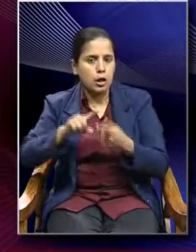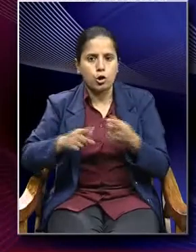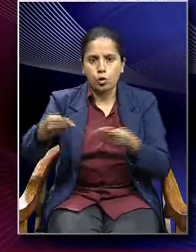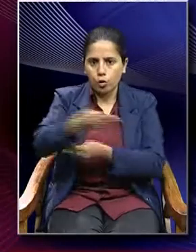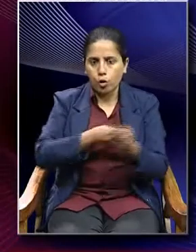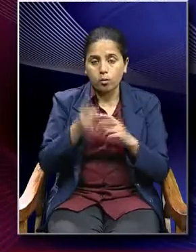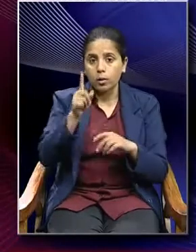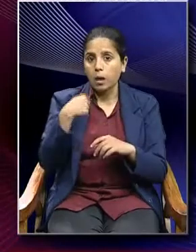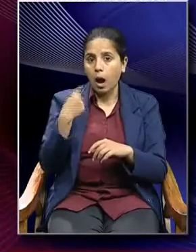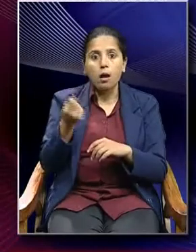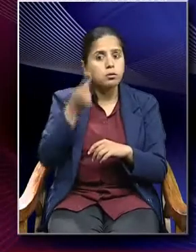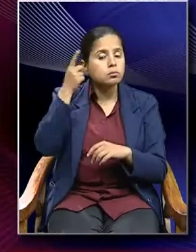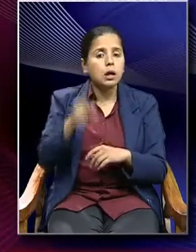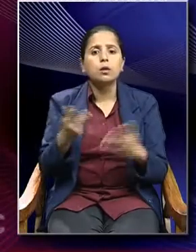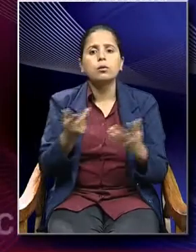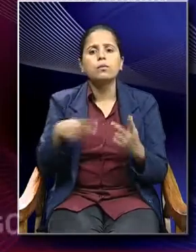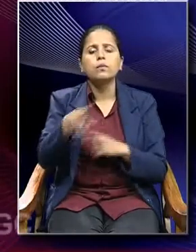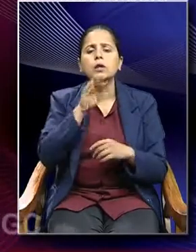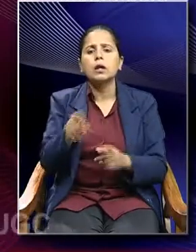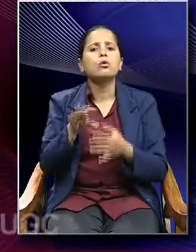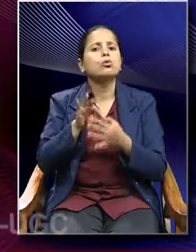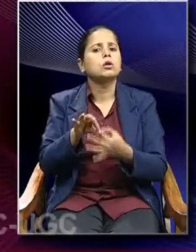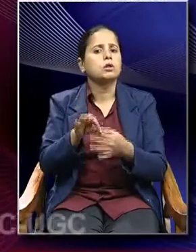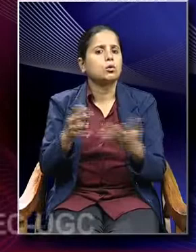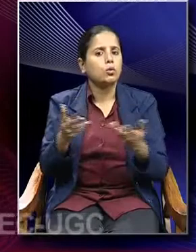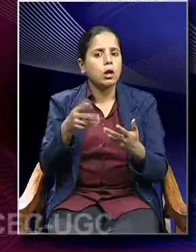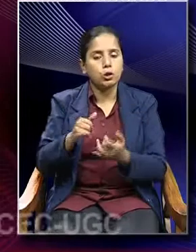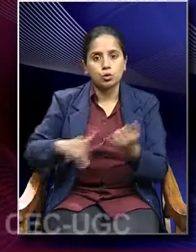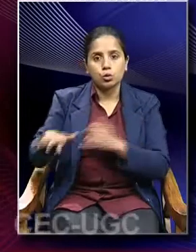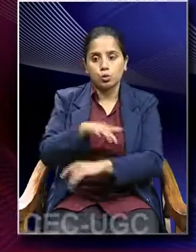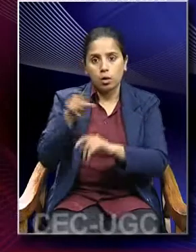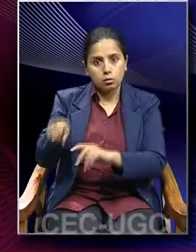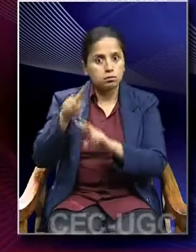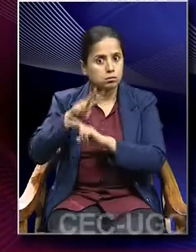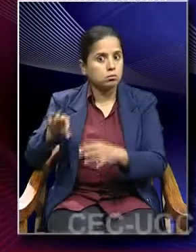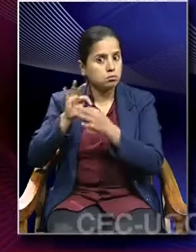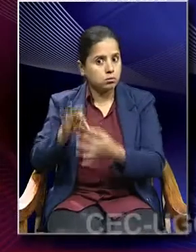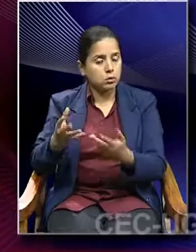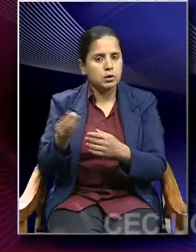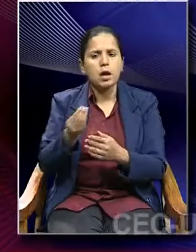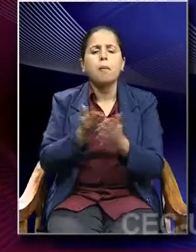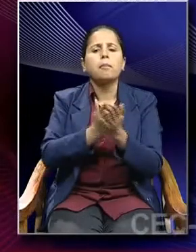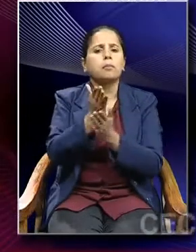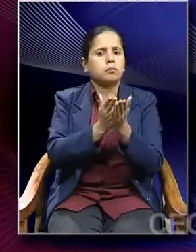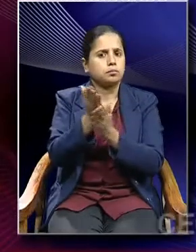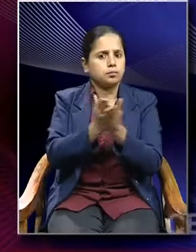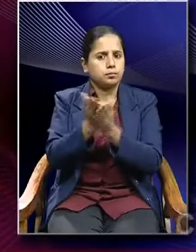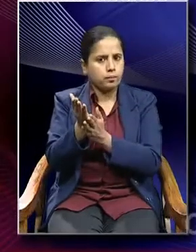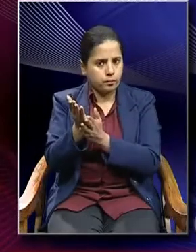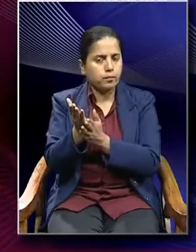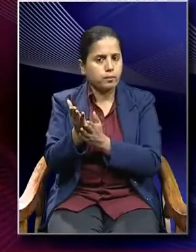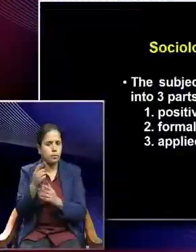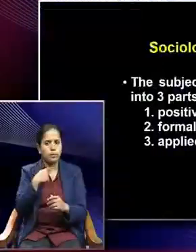to understand is what is the relationship with sociology. Some of the methods that